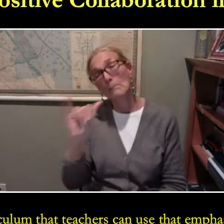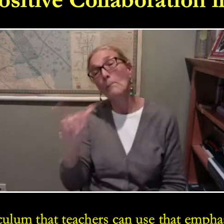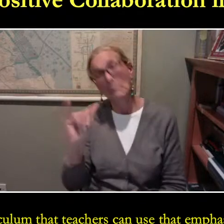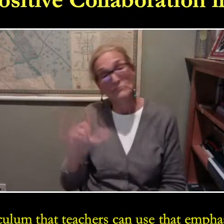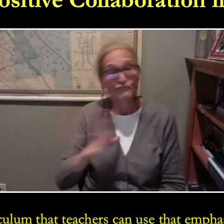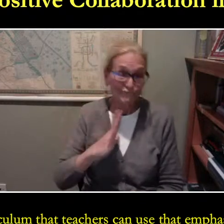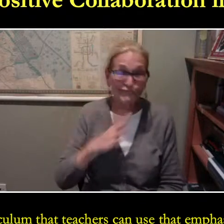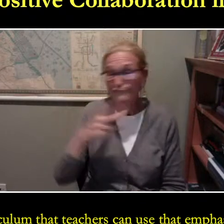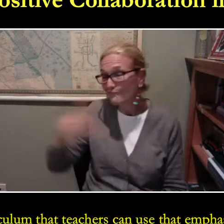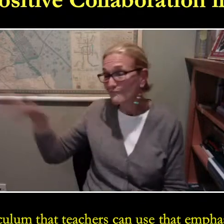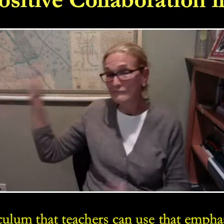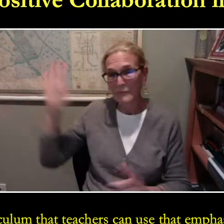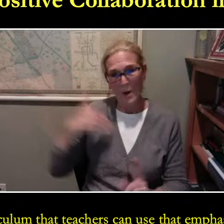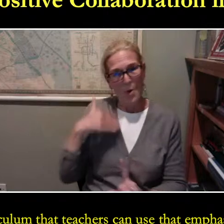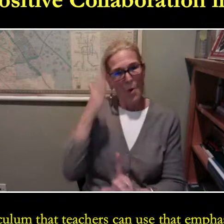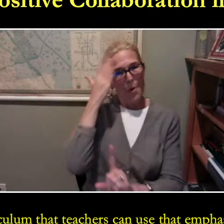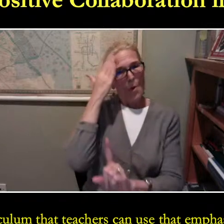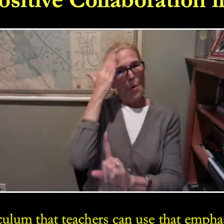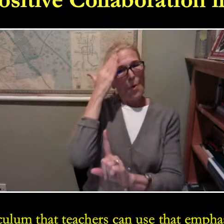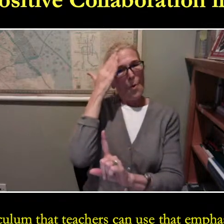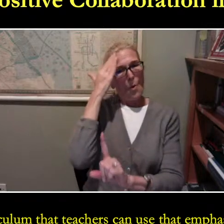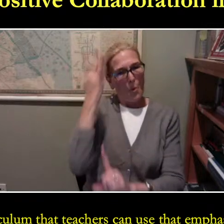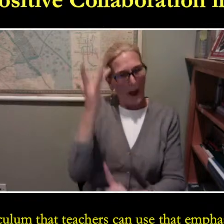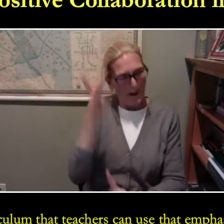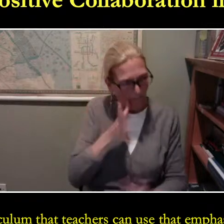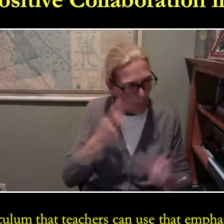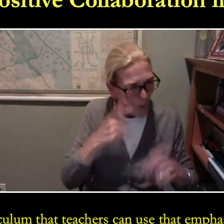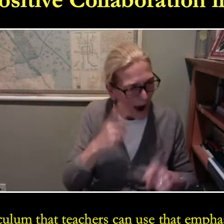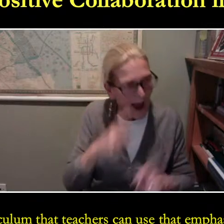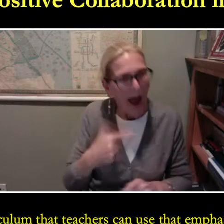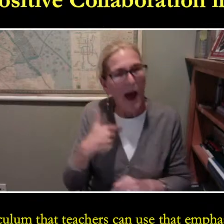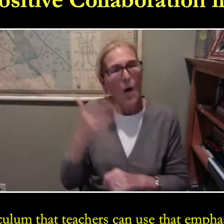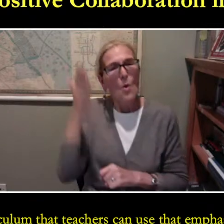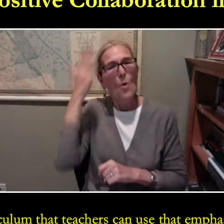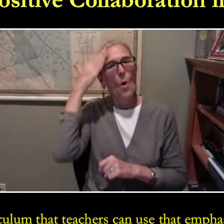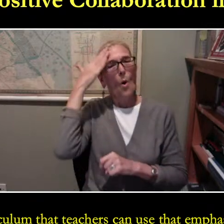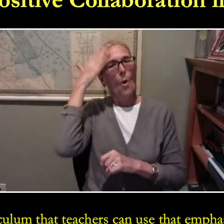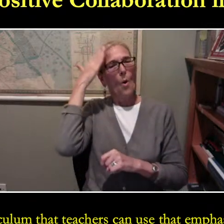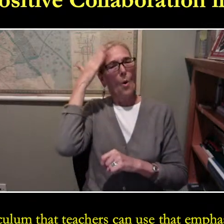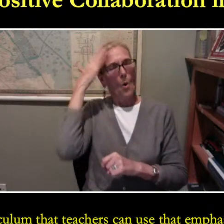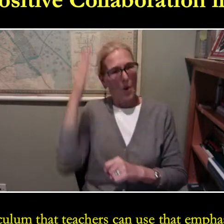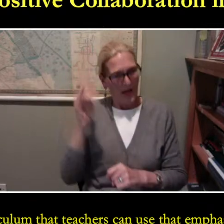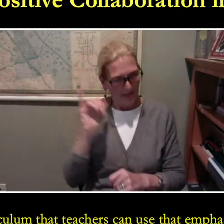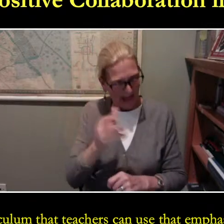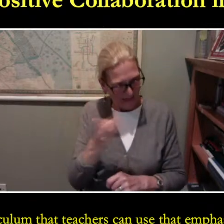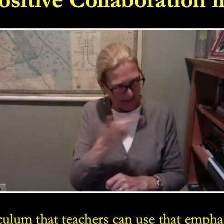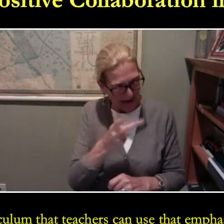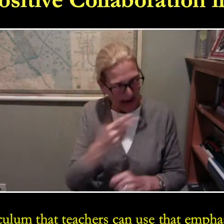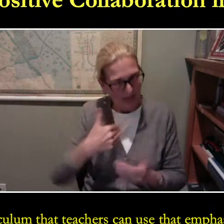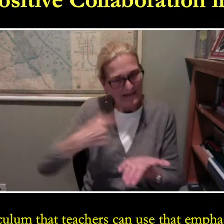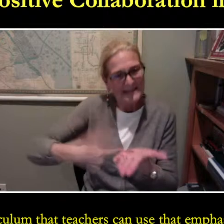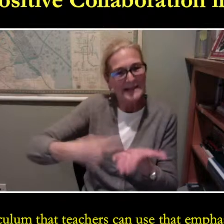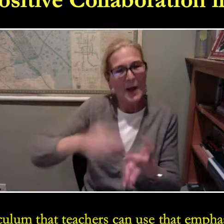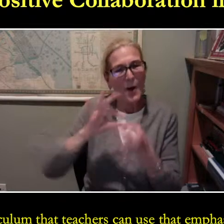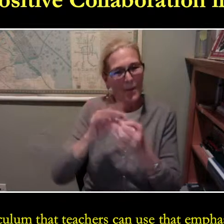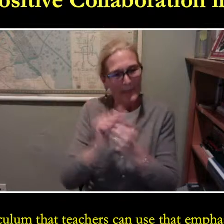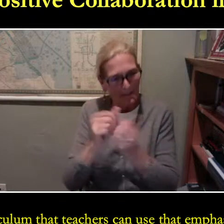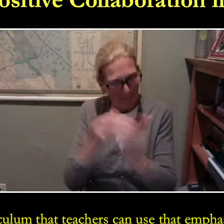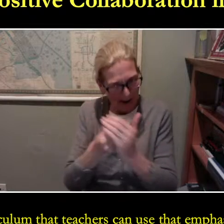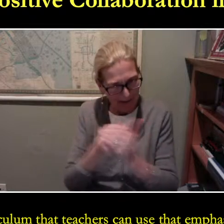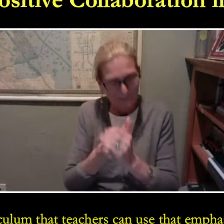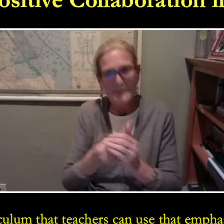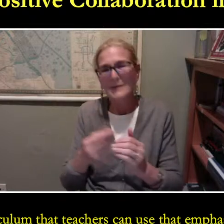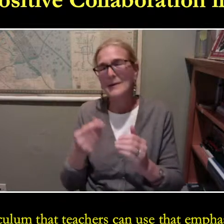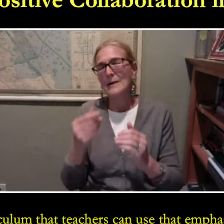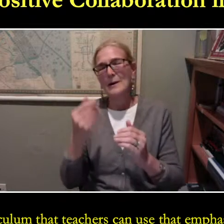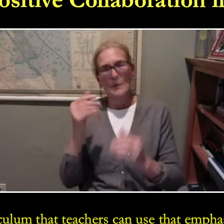Oh, me and dad just had a grown up argument, but it was something about money. Don't worry about it. But I knew exactly, I mean, I had access